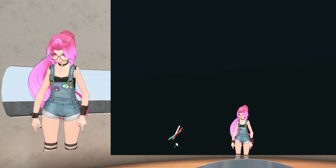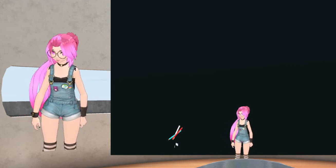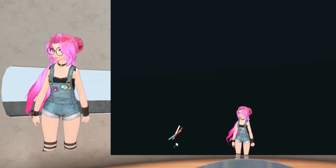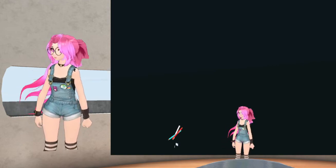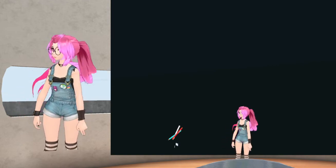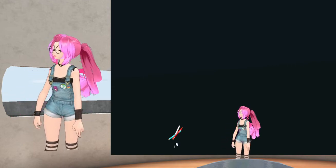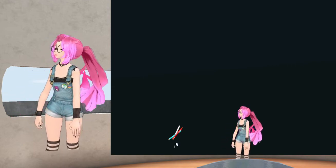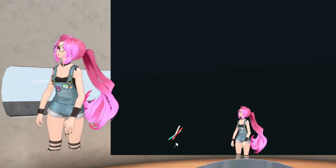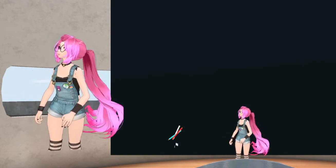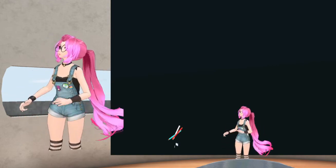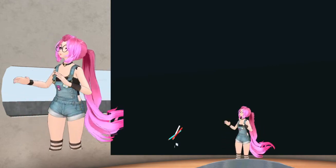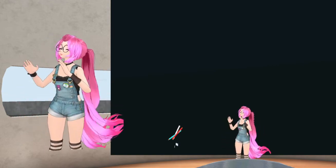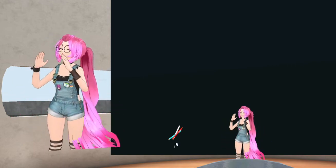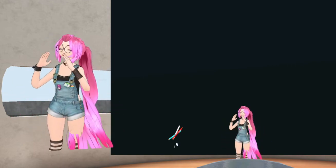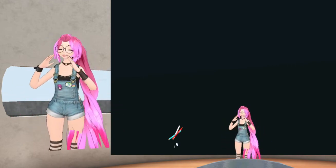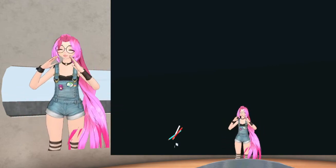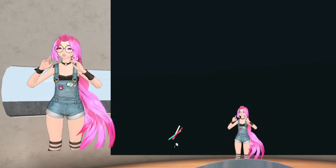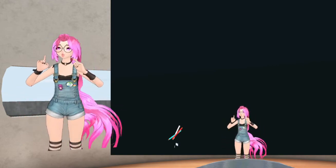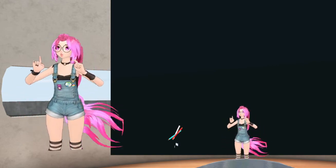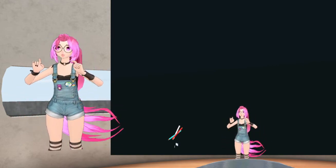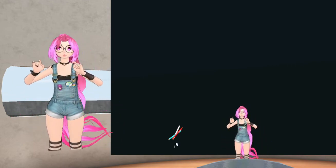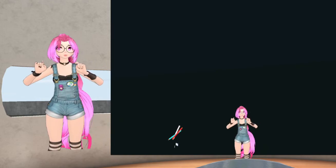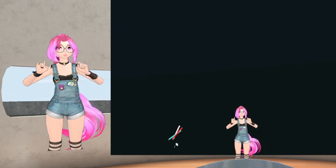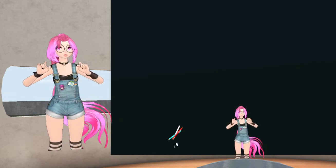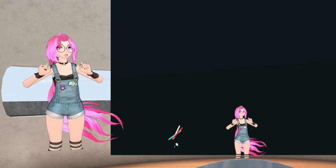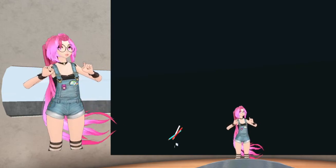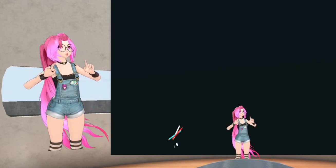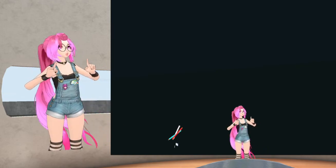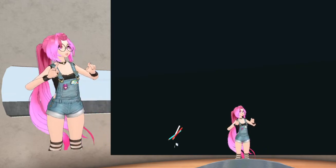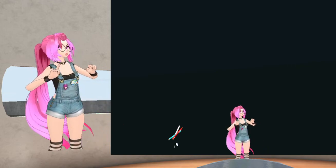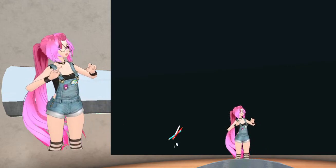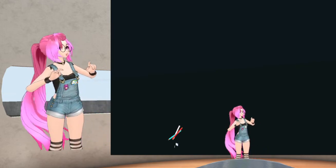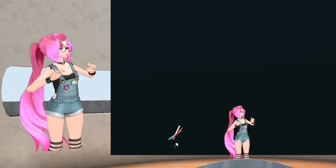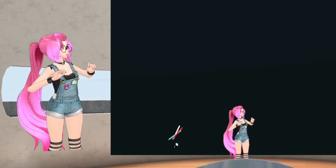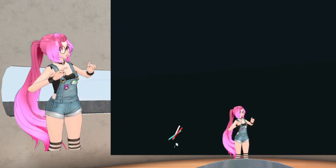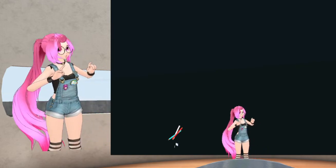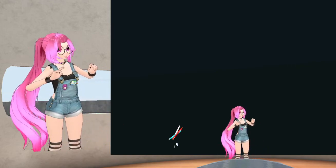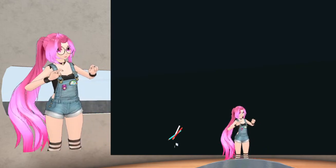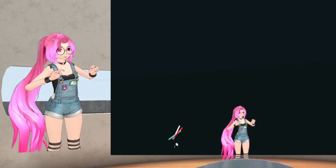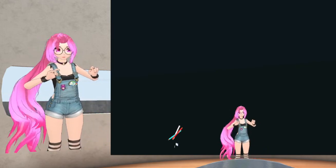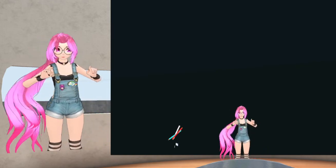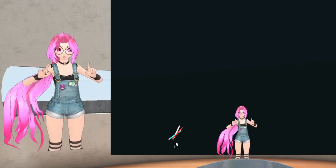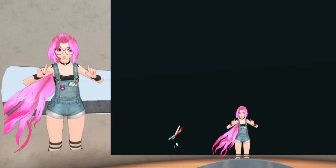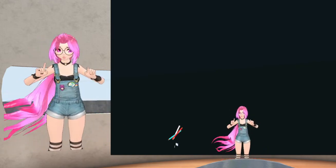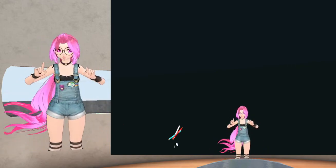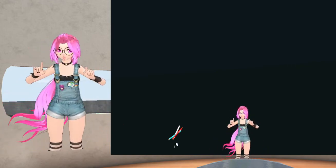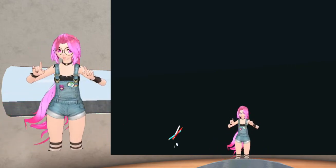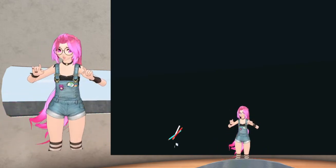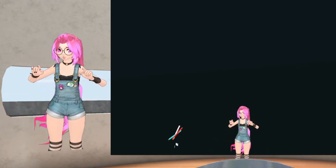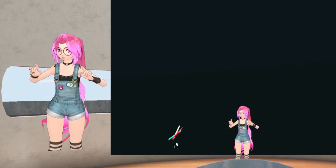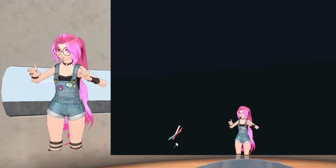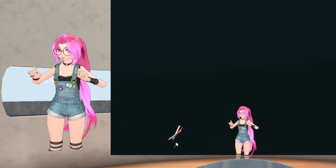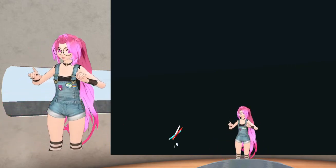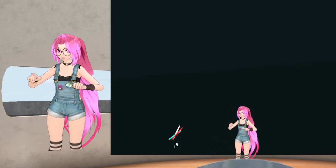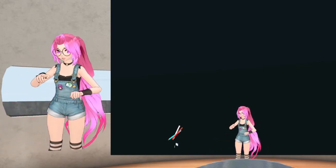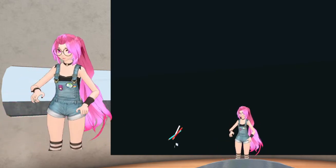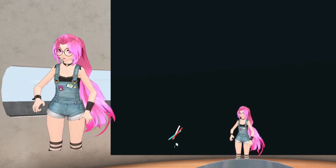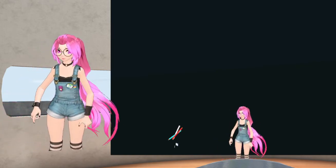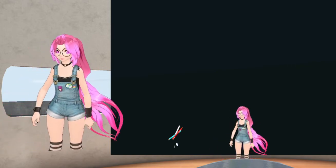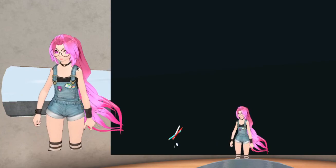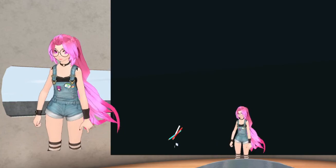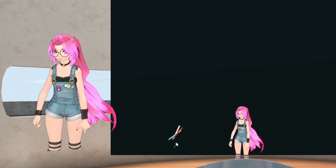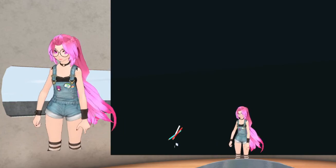Good question. Any other questions about anything? Does not have to be about clothing. Could be about absolutely anything. Yeah,